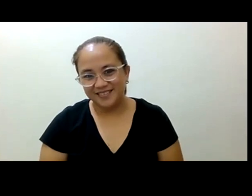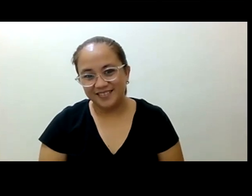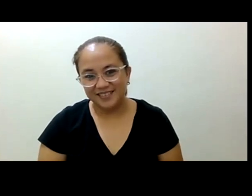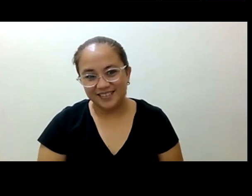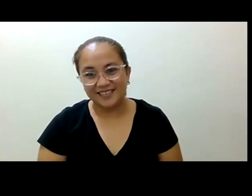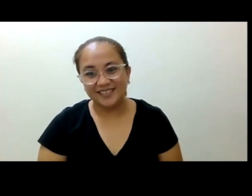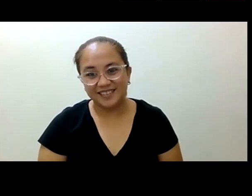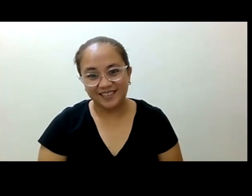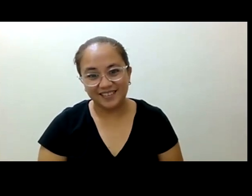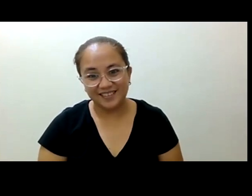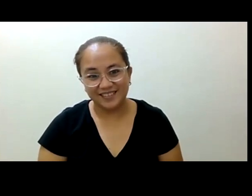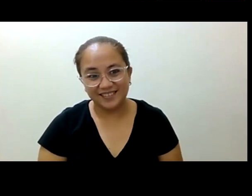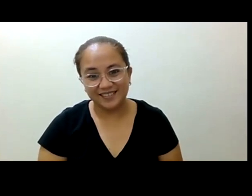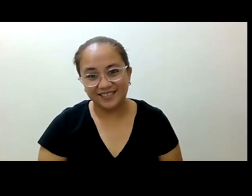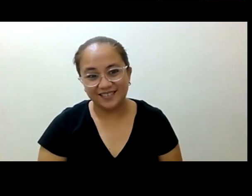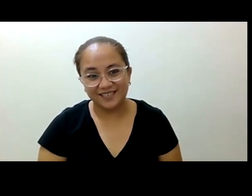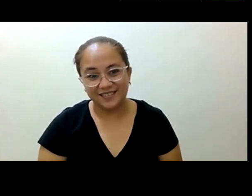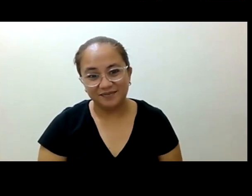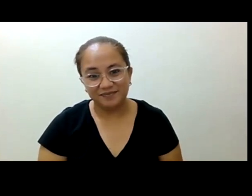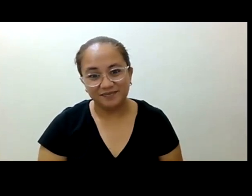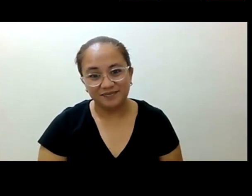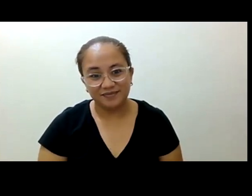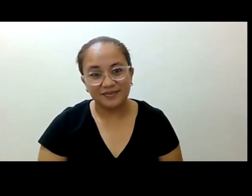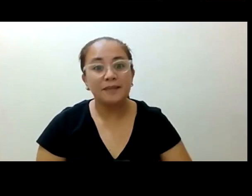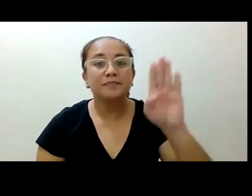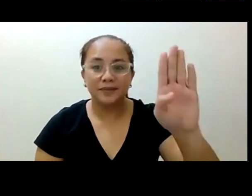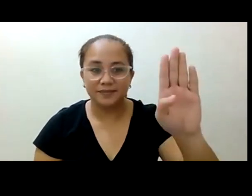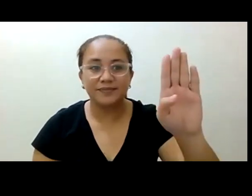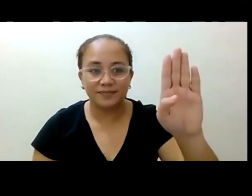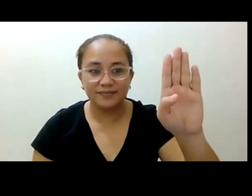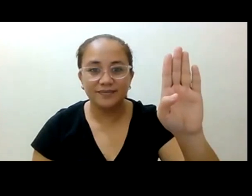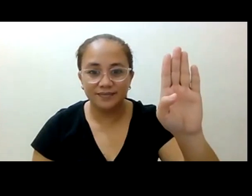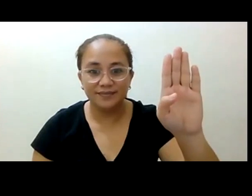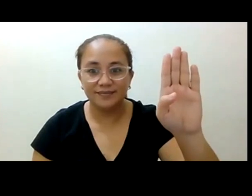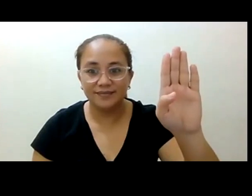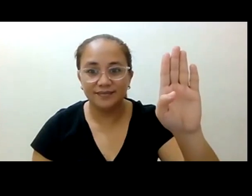So the answer was B. B.